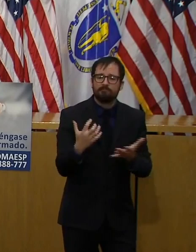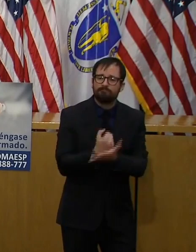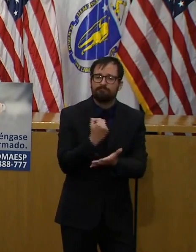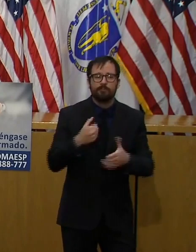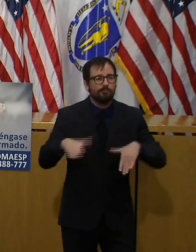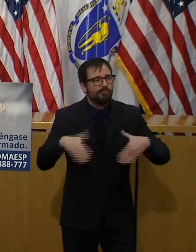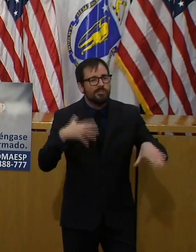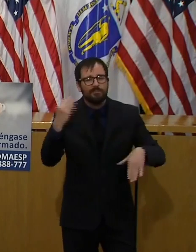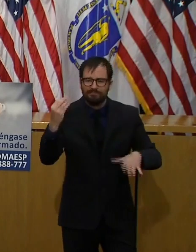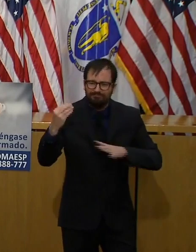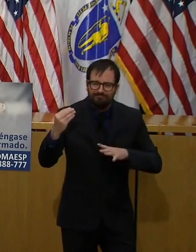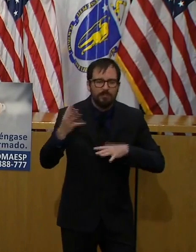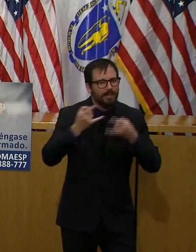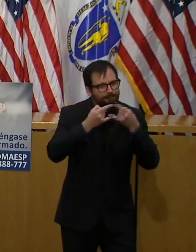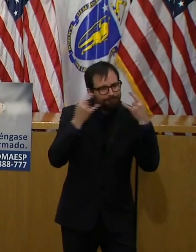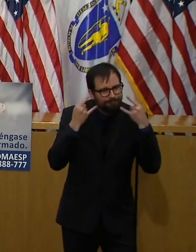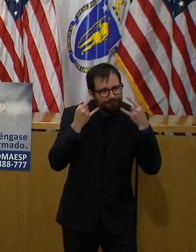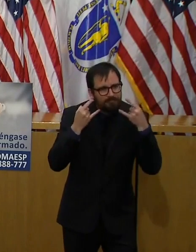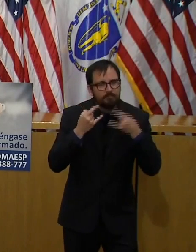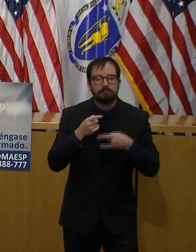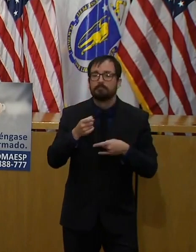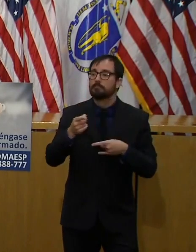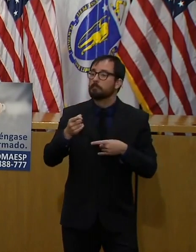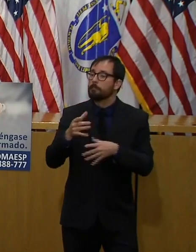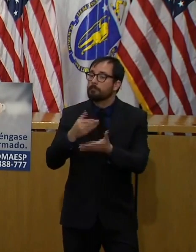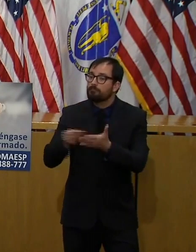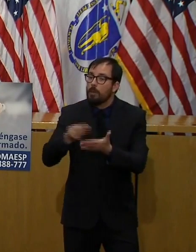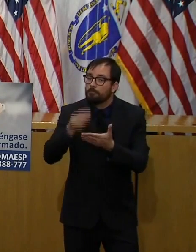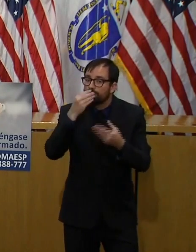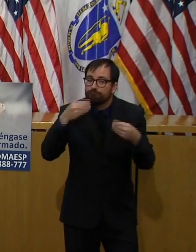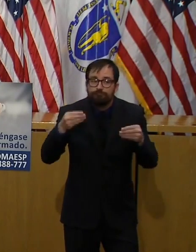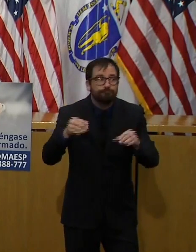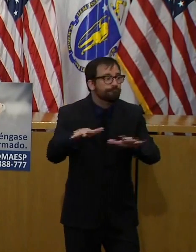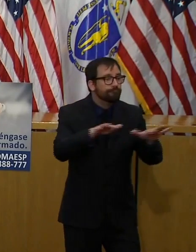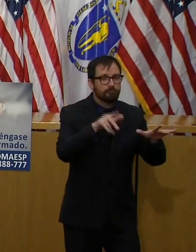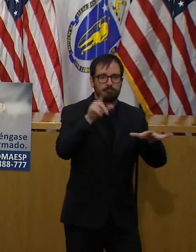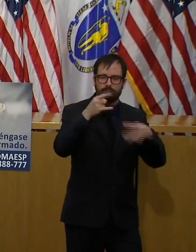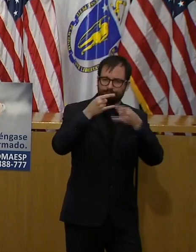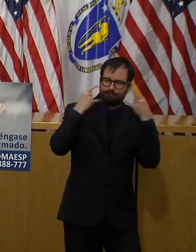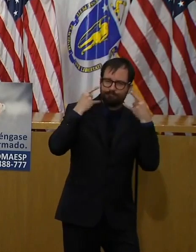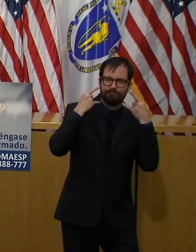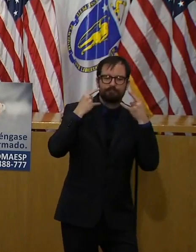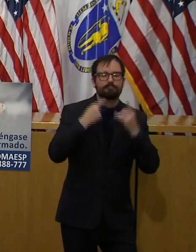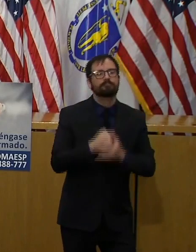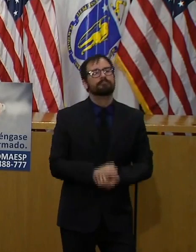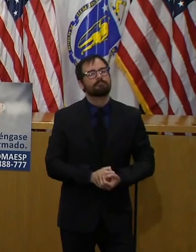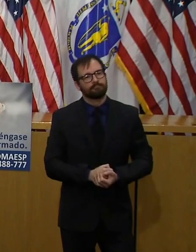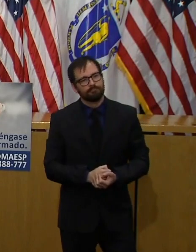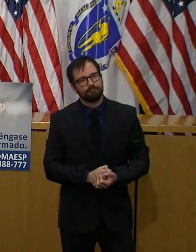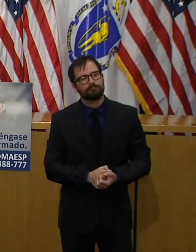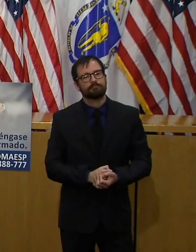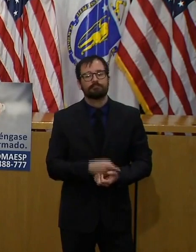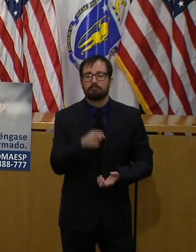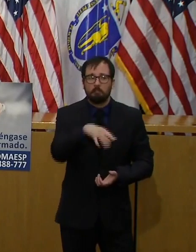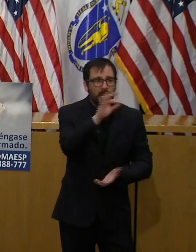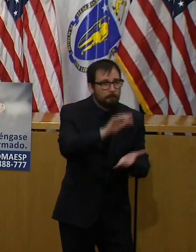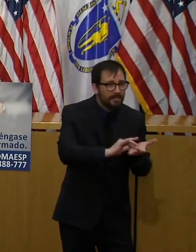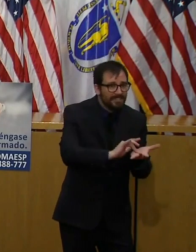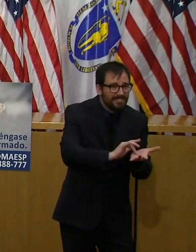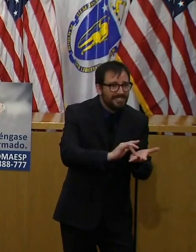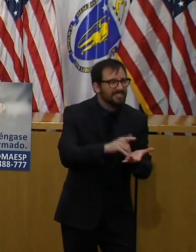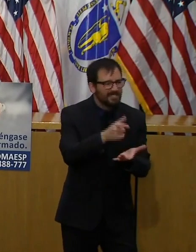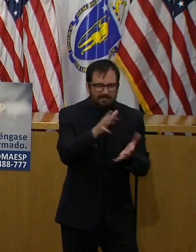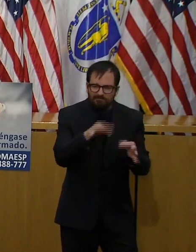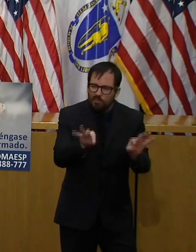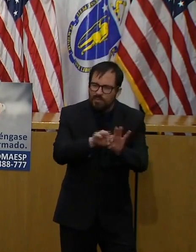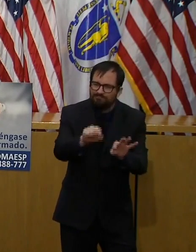to the store. It's important that people continue to access the pharmacy and the grocery store so that that sort of issue